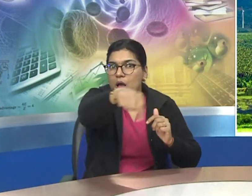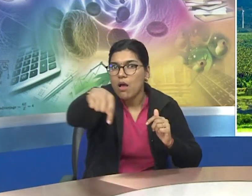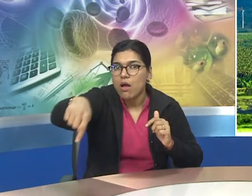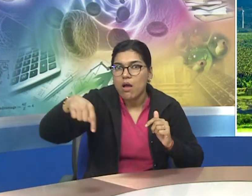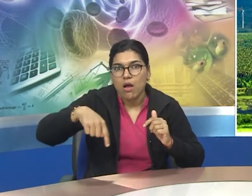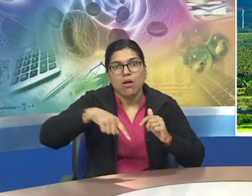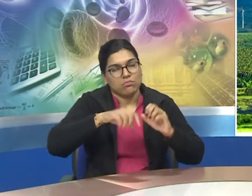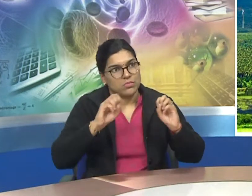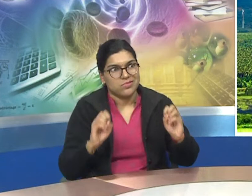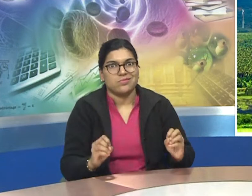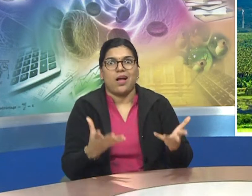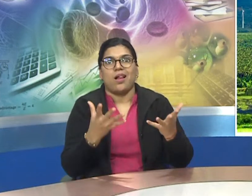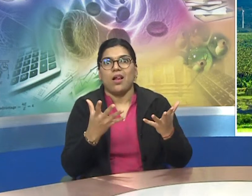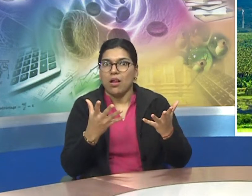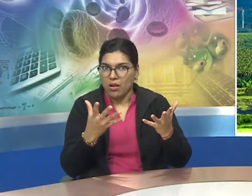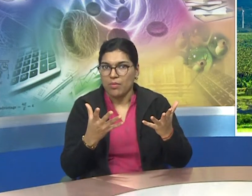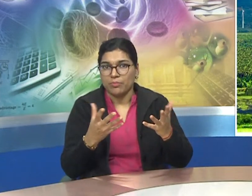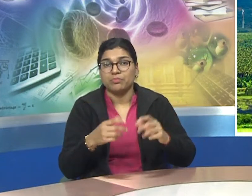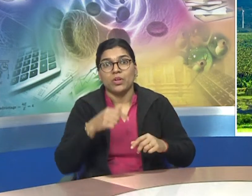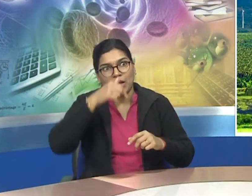In the area of wind energy.